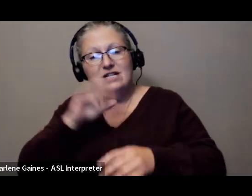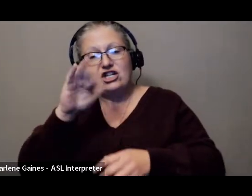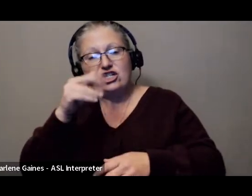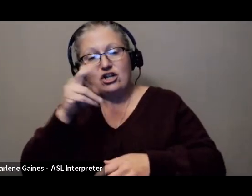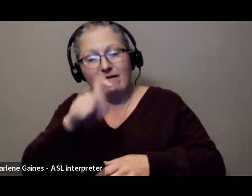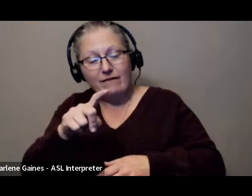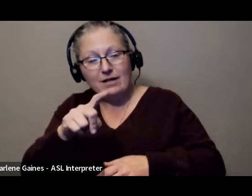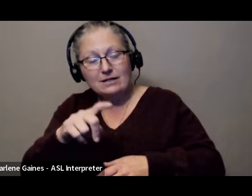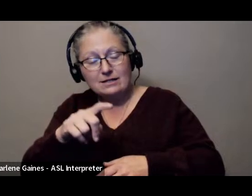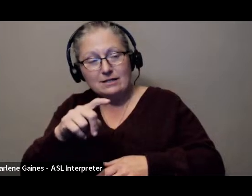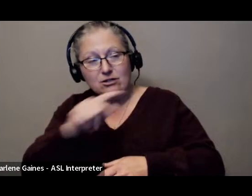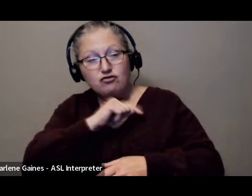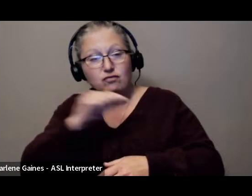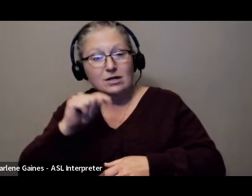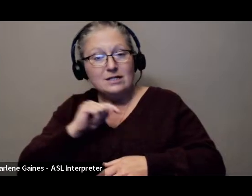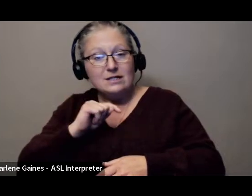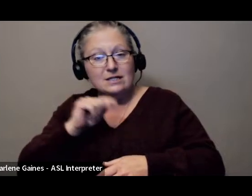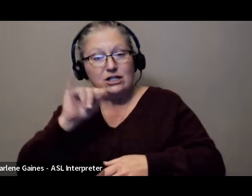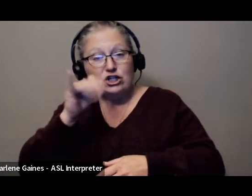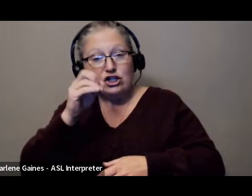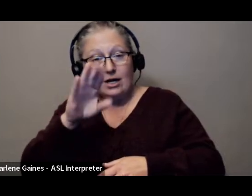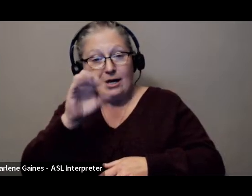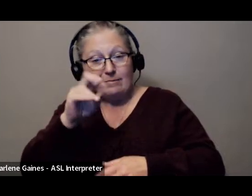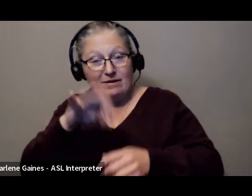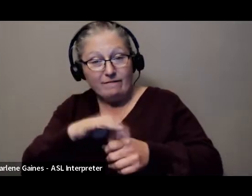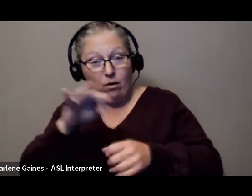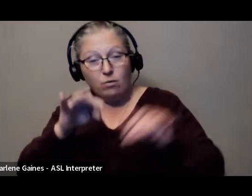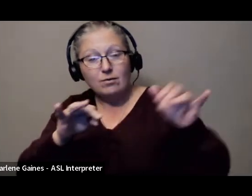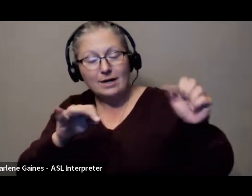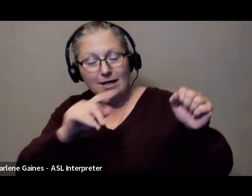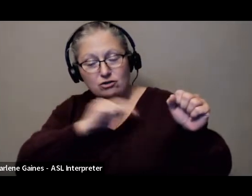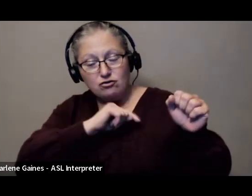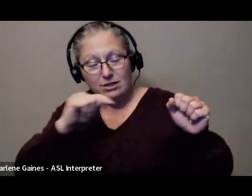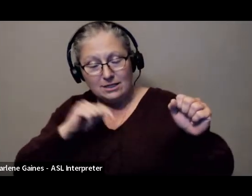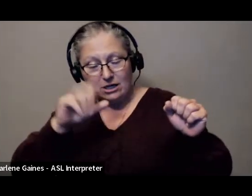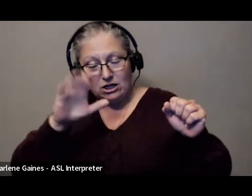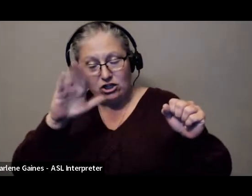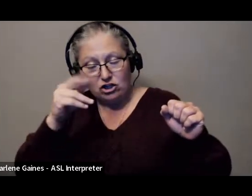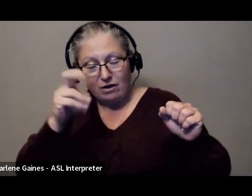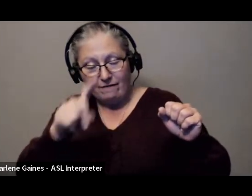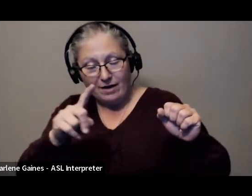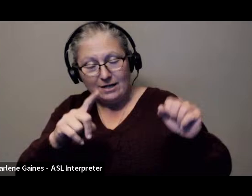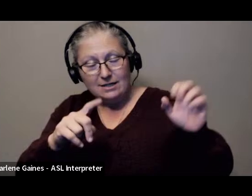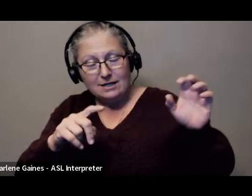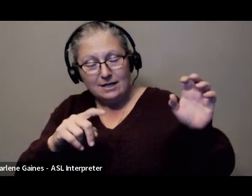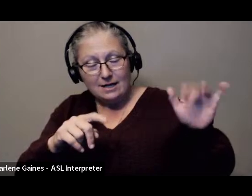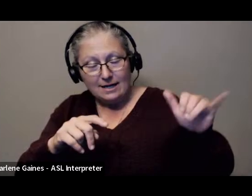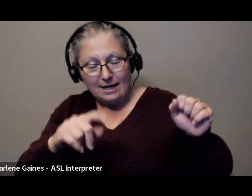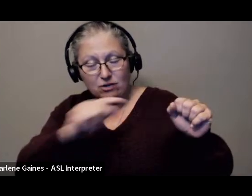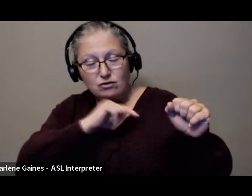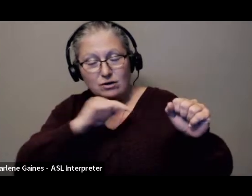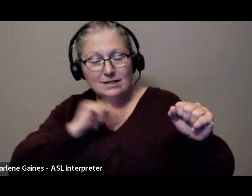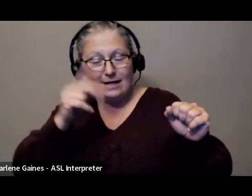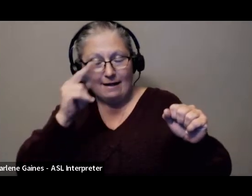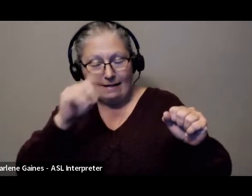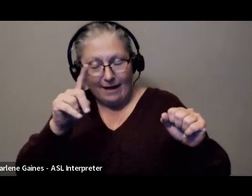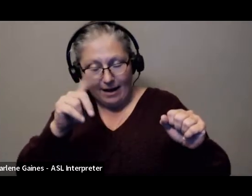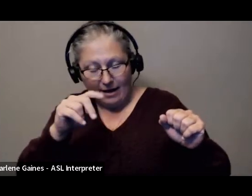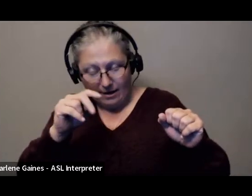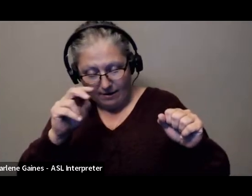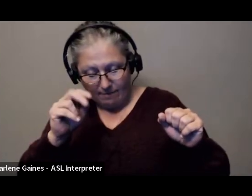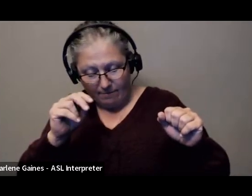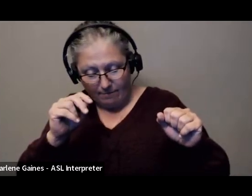Chavez. Trustee Jacobson, how do you vote? Yes. Trustee Chavez, how do you vote? Yes. Trustee Land,